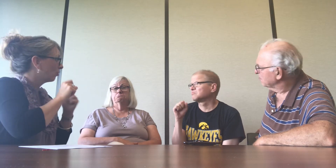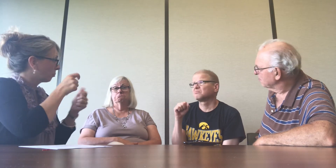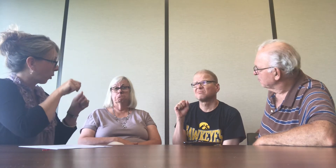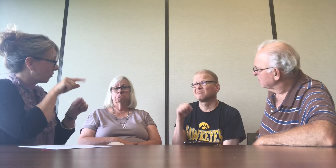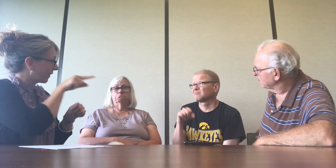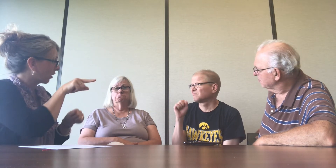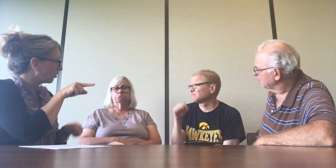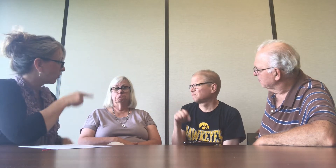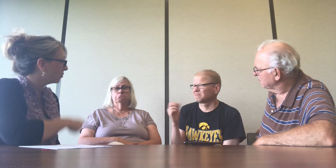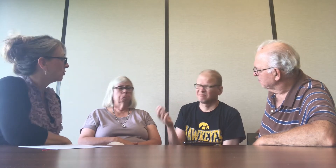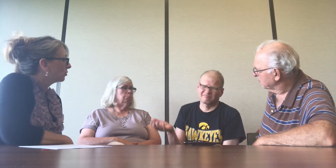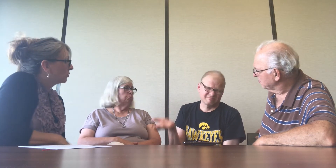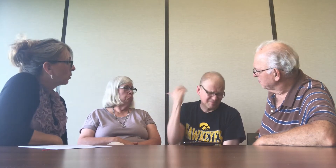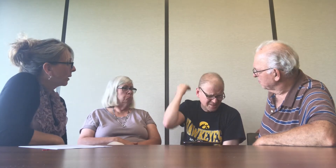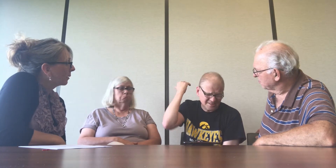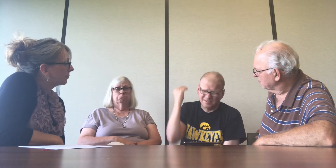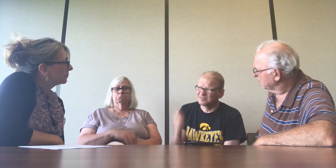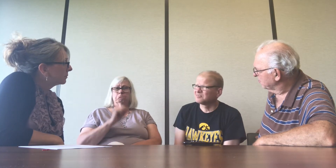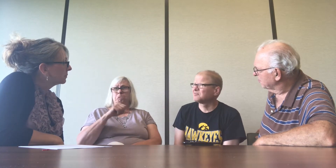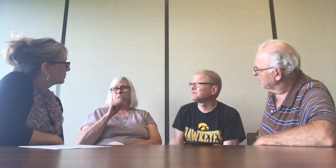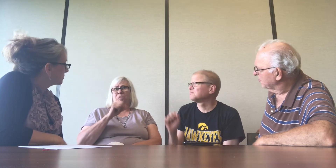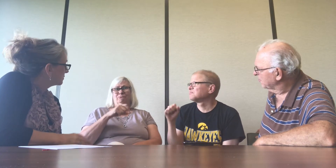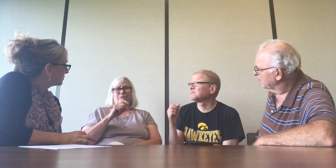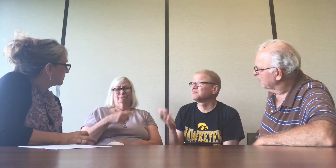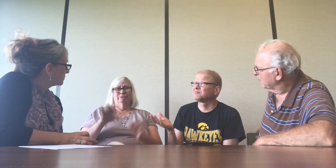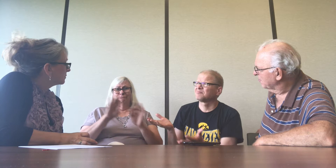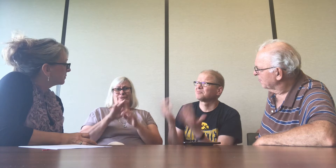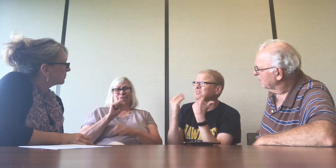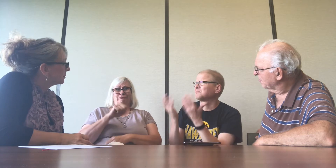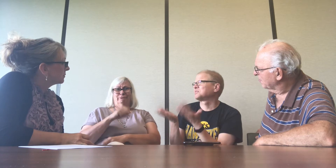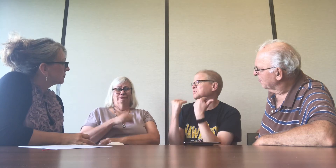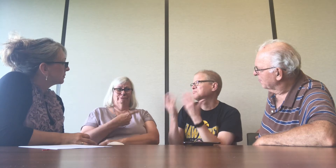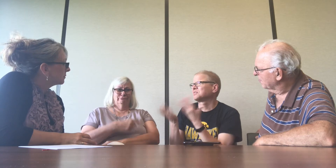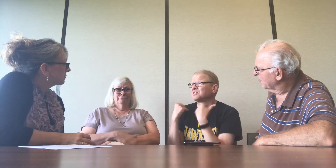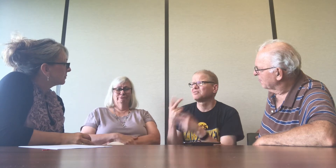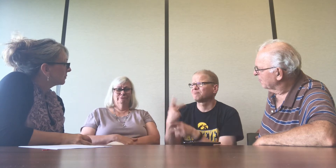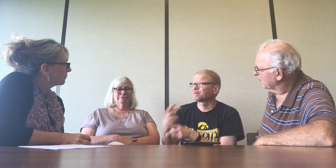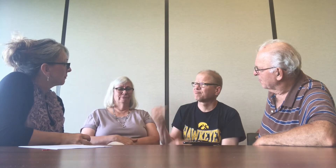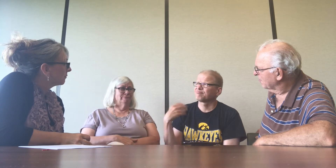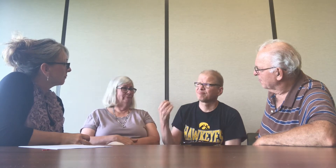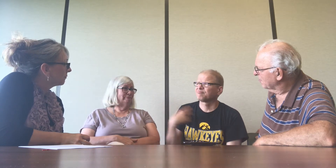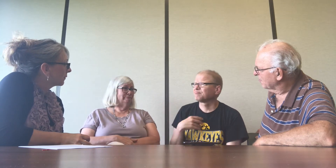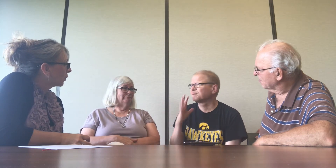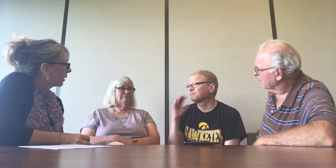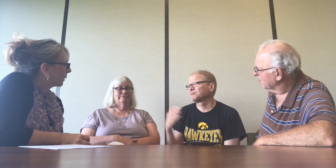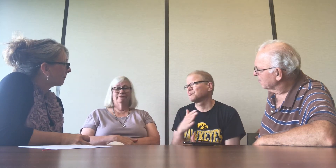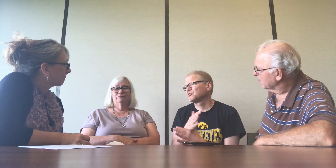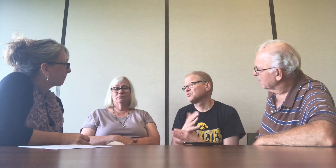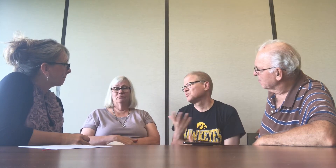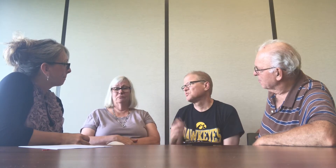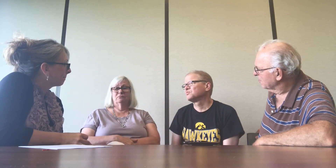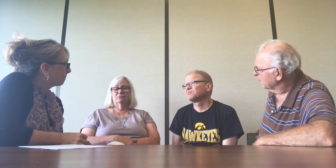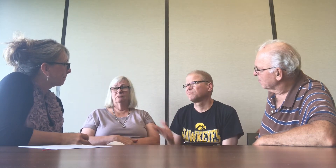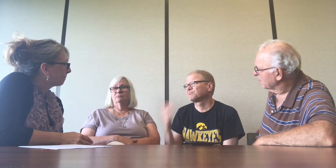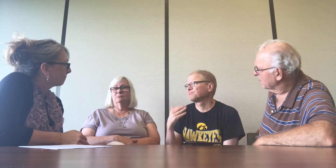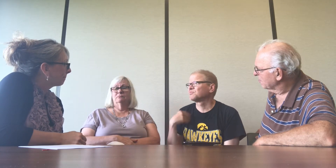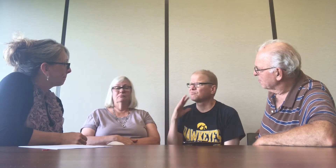you flyers and promotions? Albert, absolutely. Send them our way. We would be happy to share